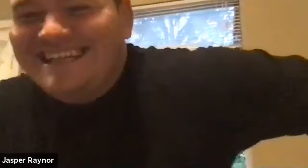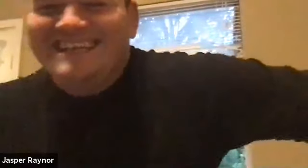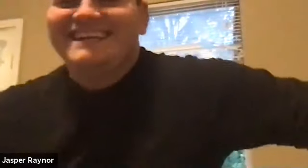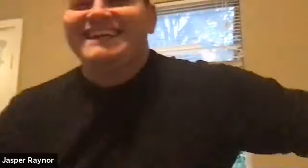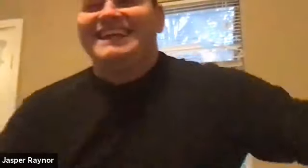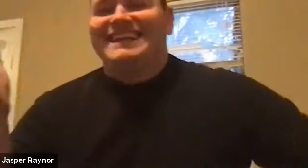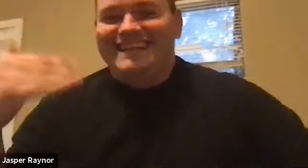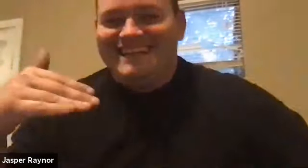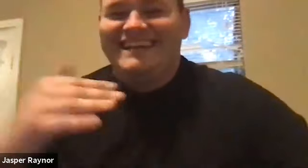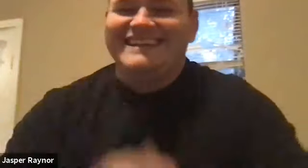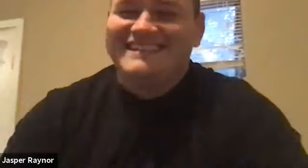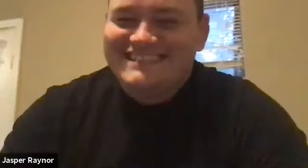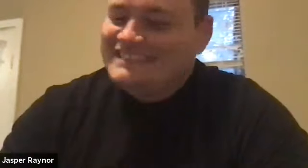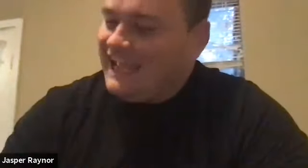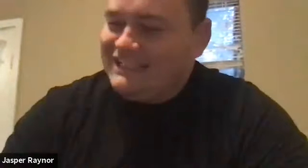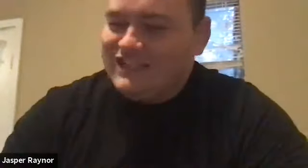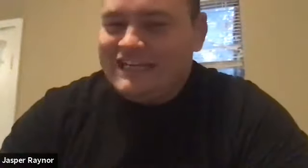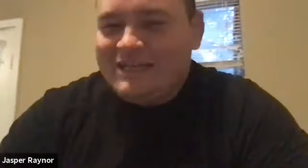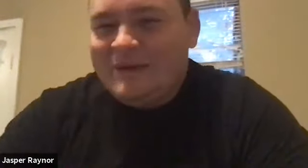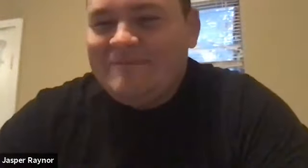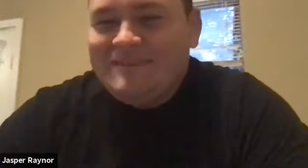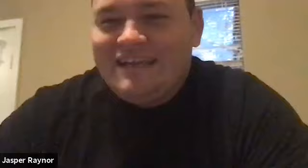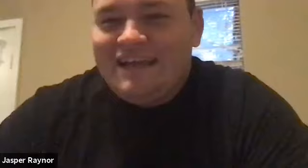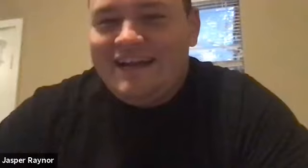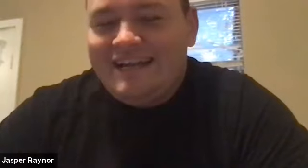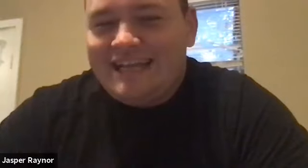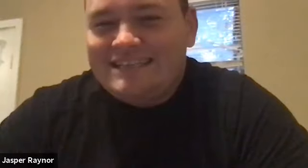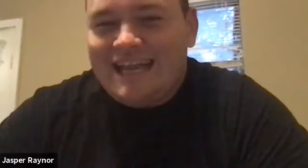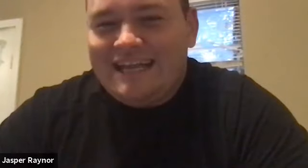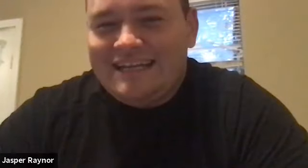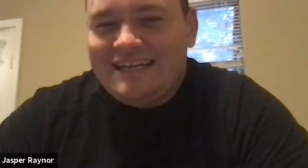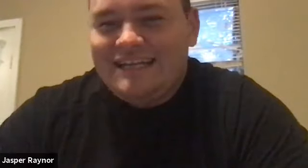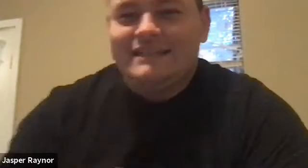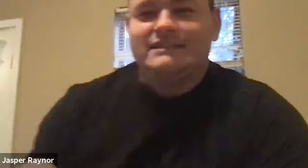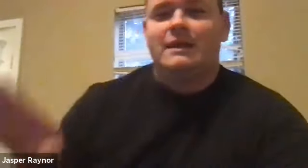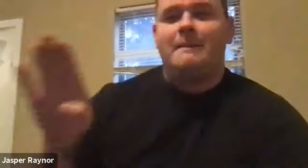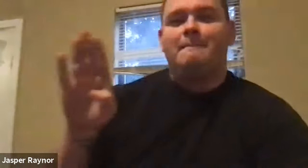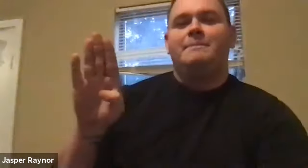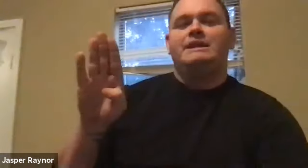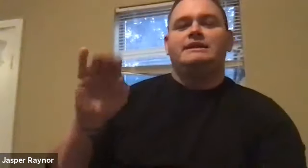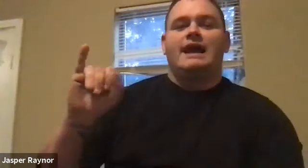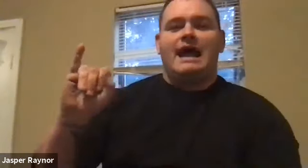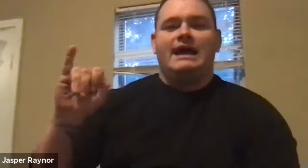He said, "I ain't trying to die." Ain't trying to do it. Next sign is